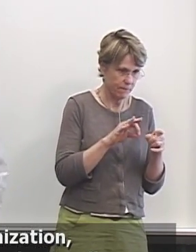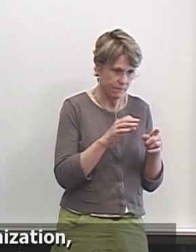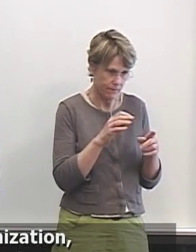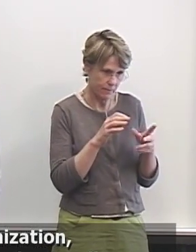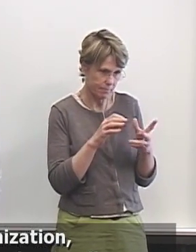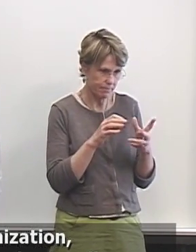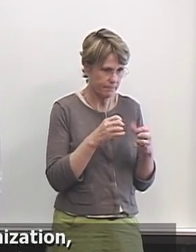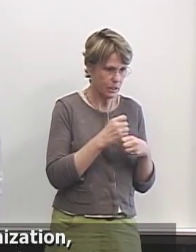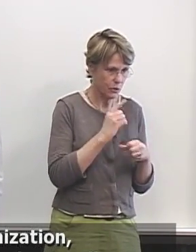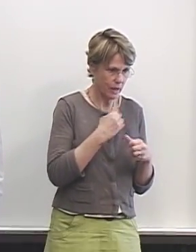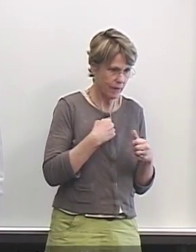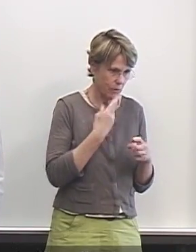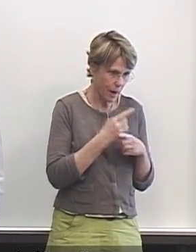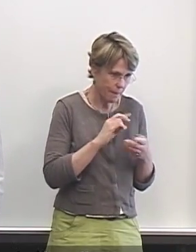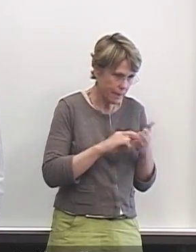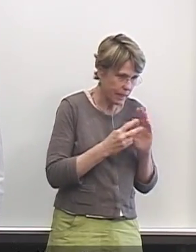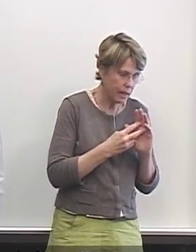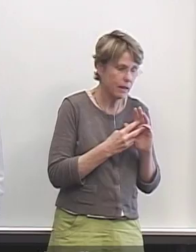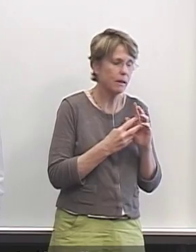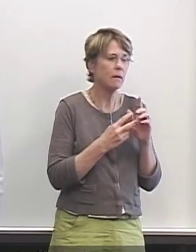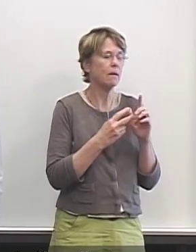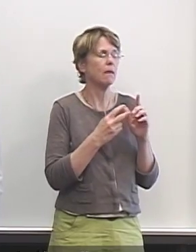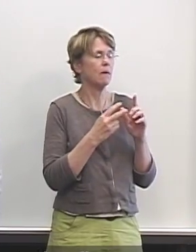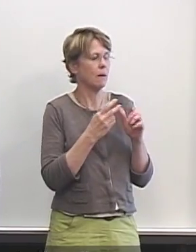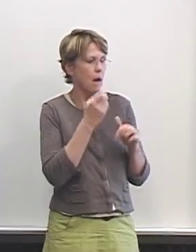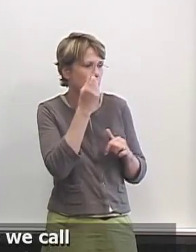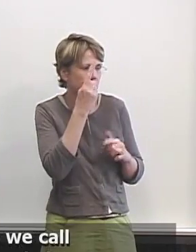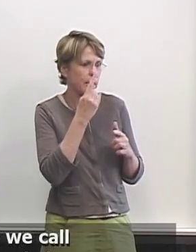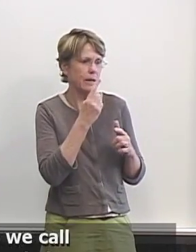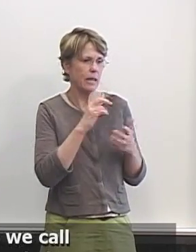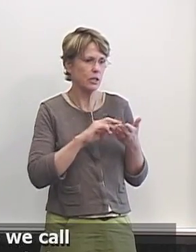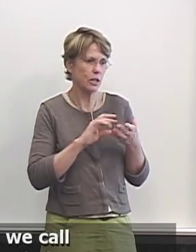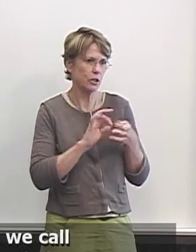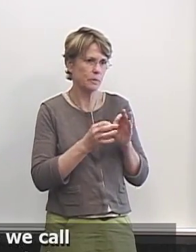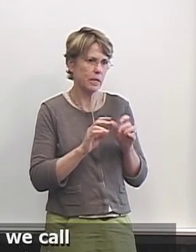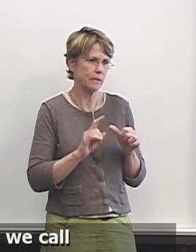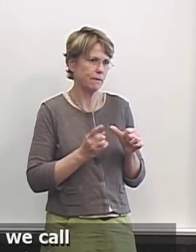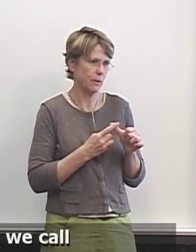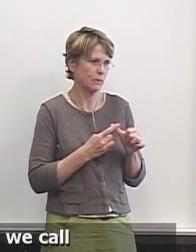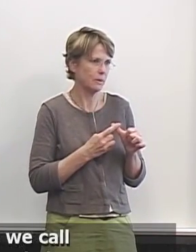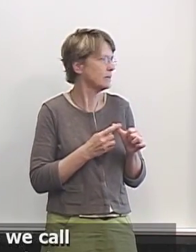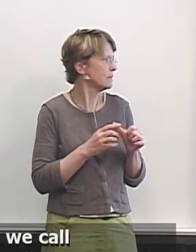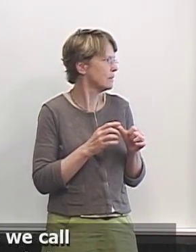of understanding and interpretation first, what we call the large-scale issues.